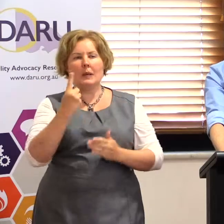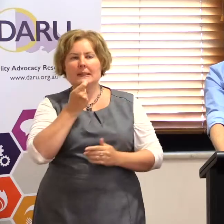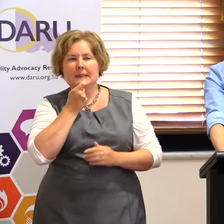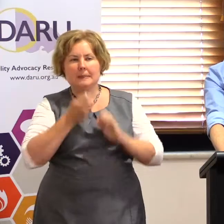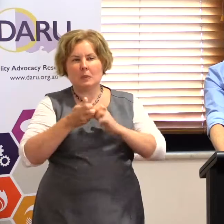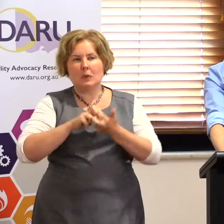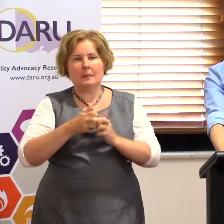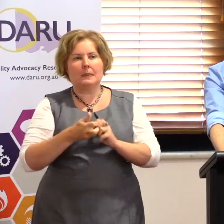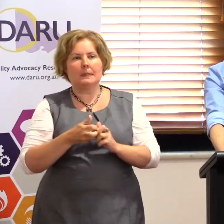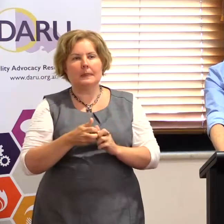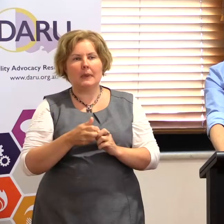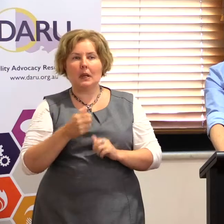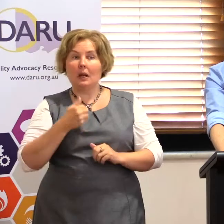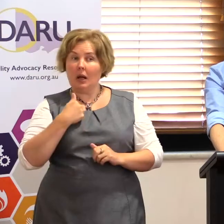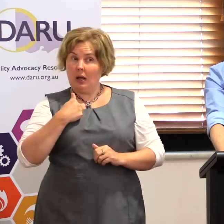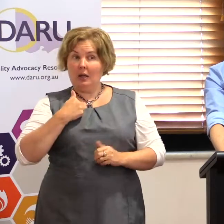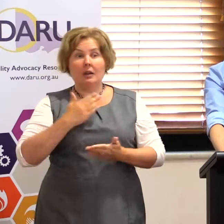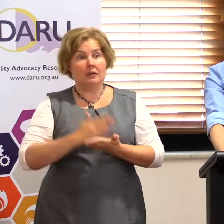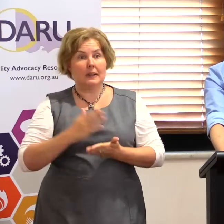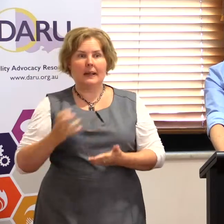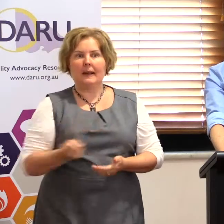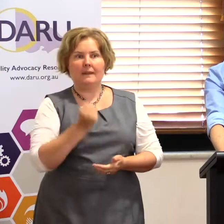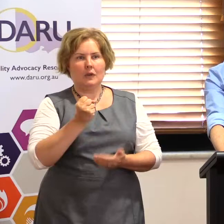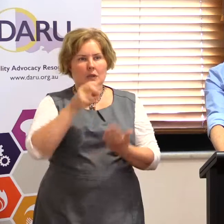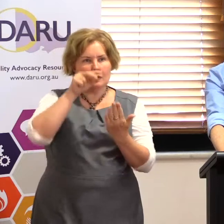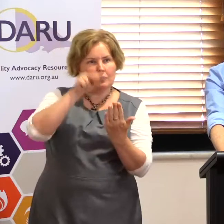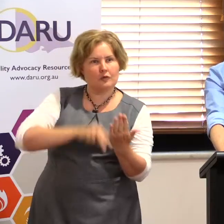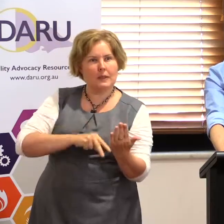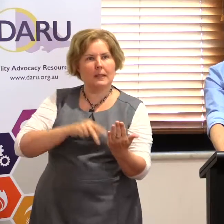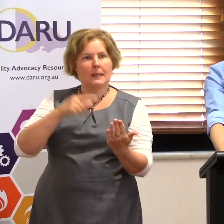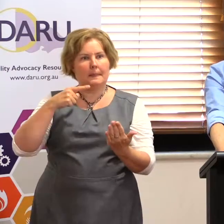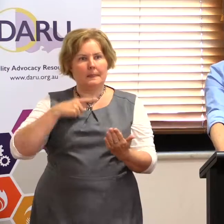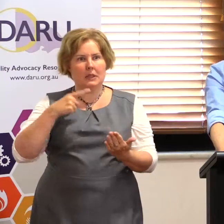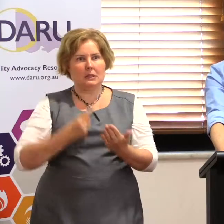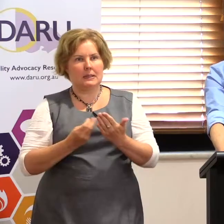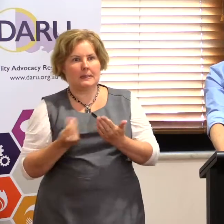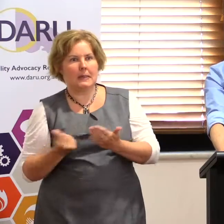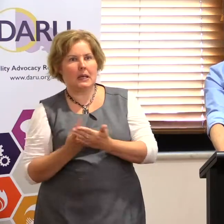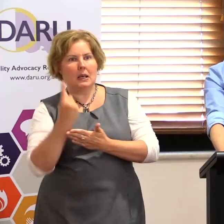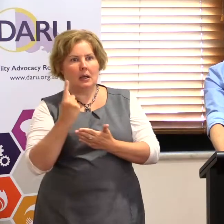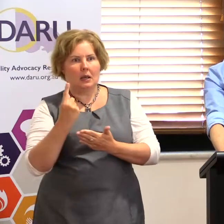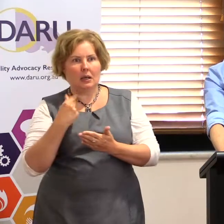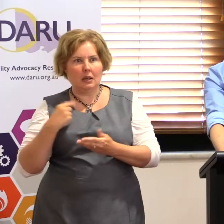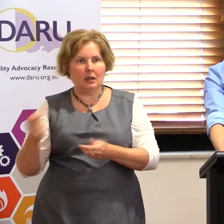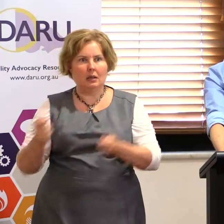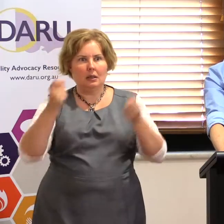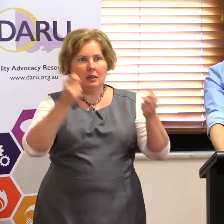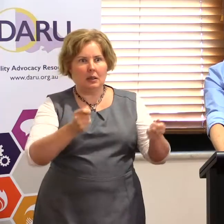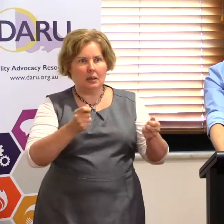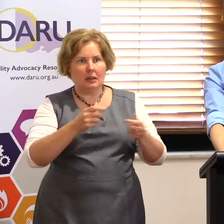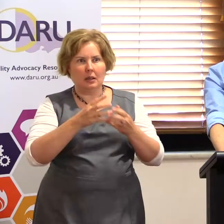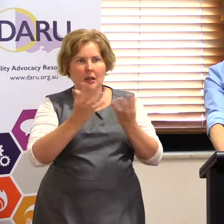like it. The only one issue that I have found actually is I had to read through the whole thing because something